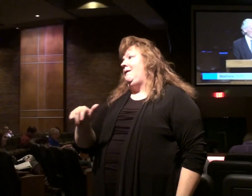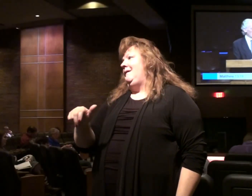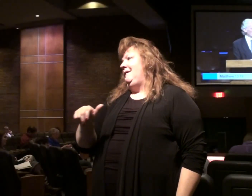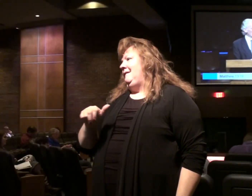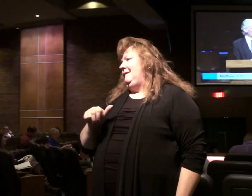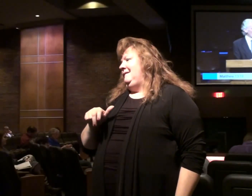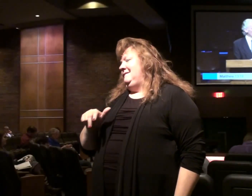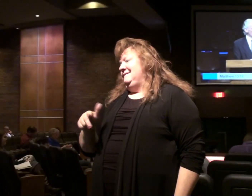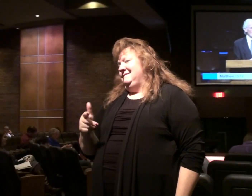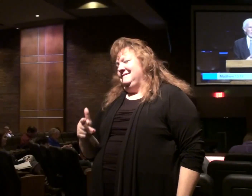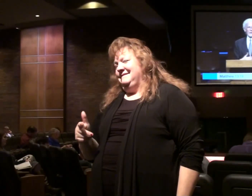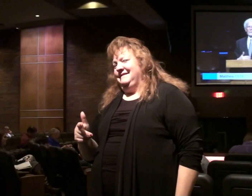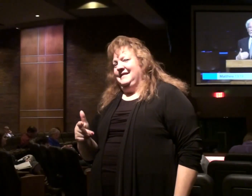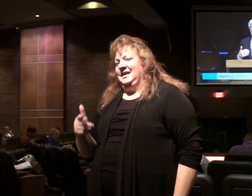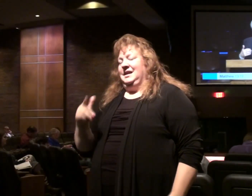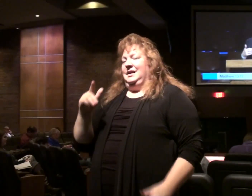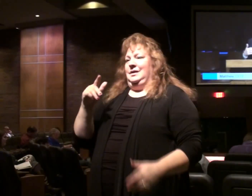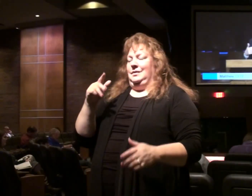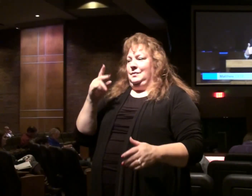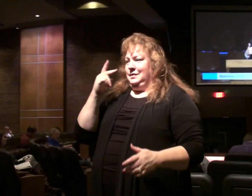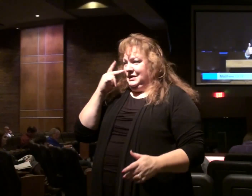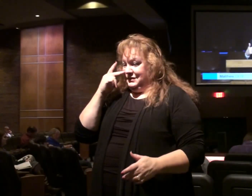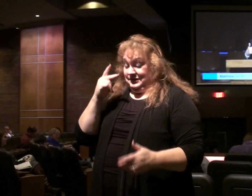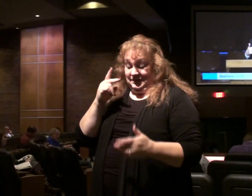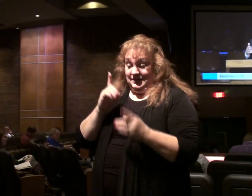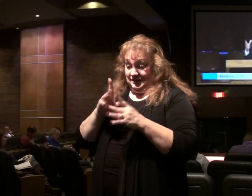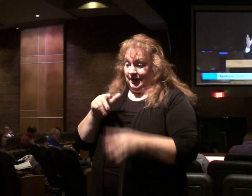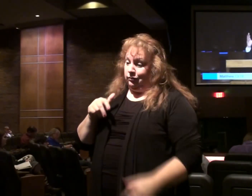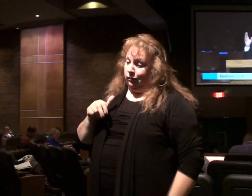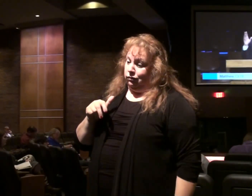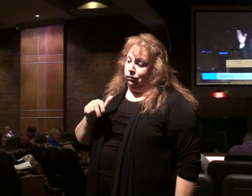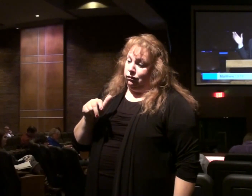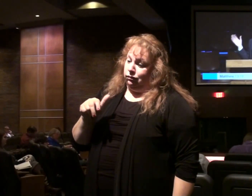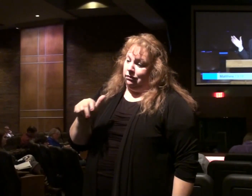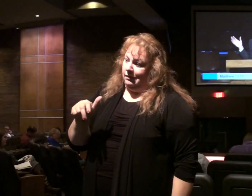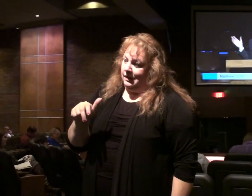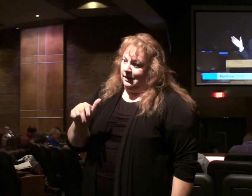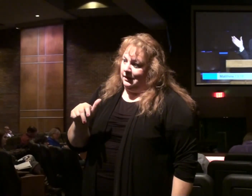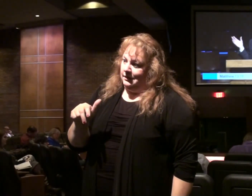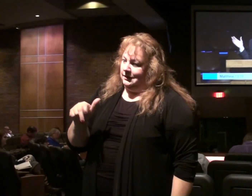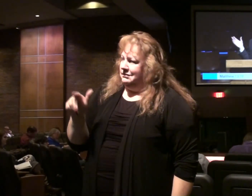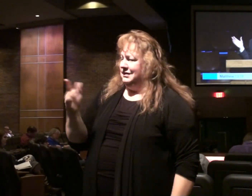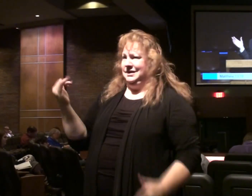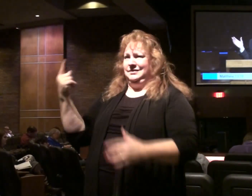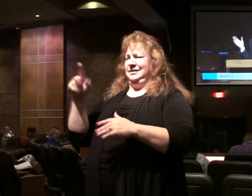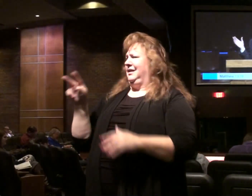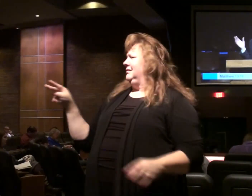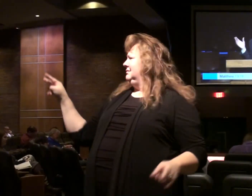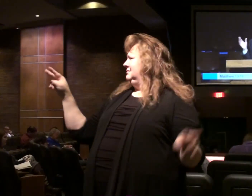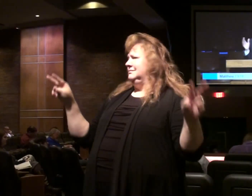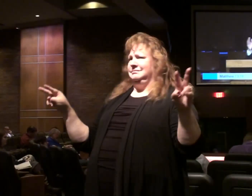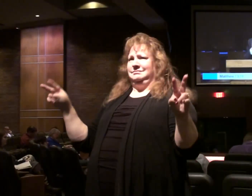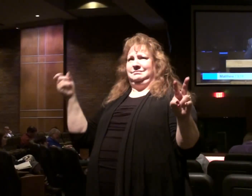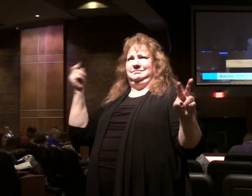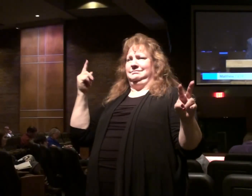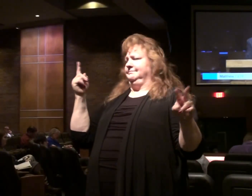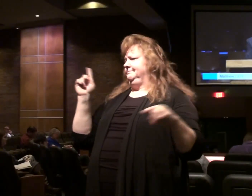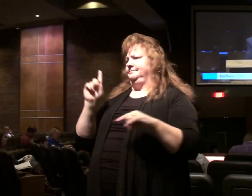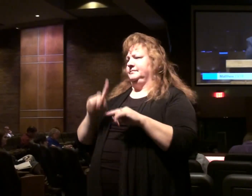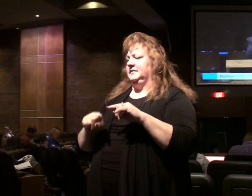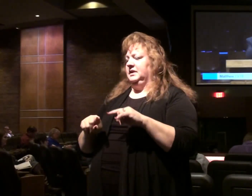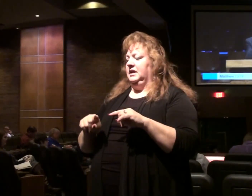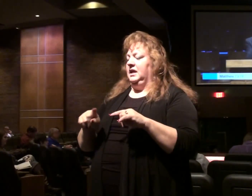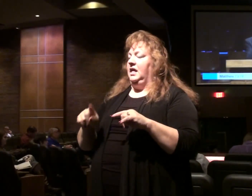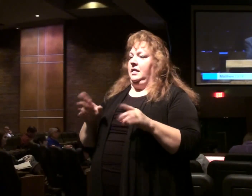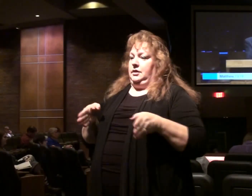We read about the disciples walking through fields. Well, you can't look at our fields today and get that picture. These were fields,